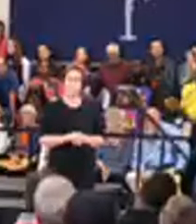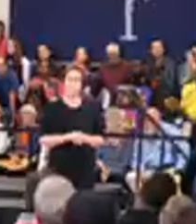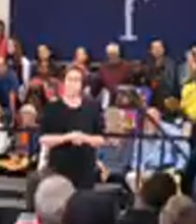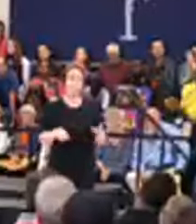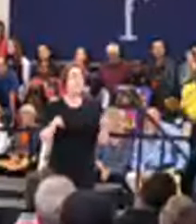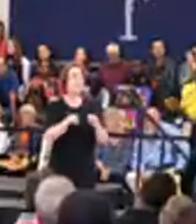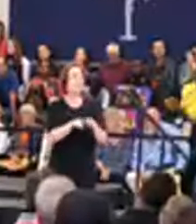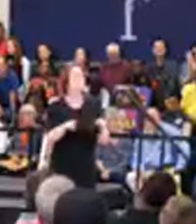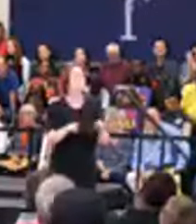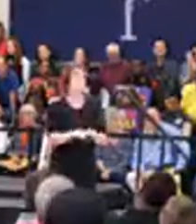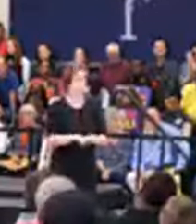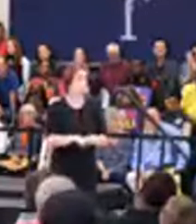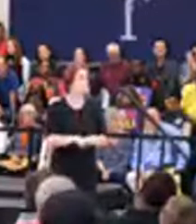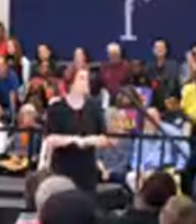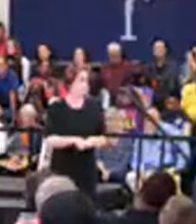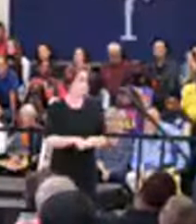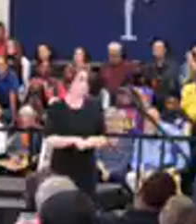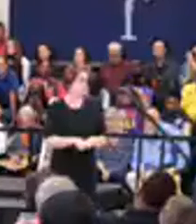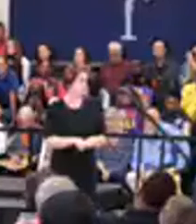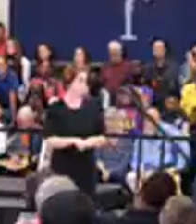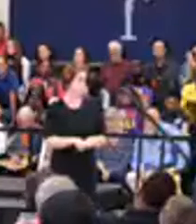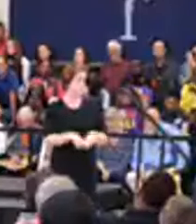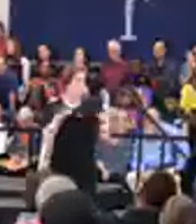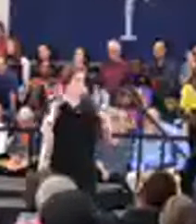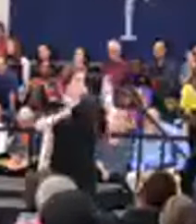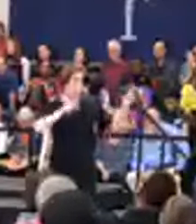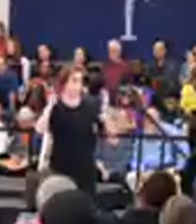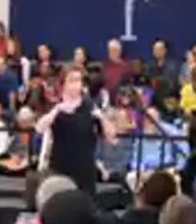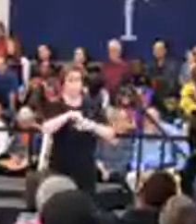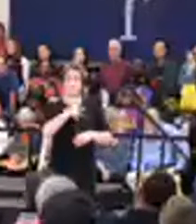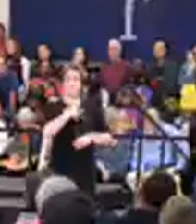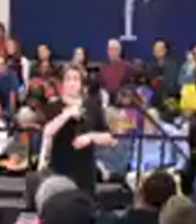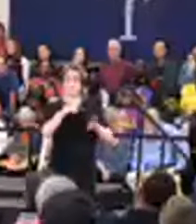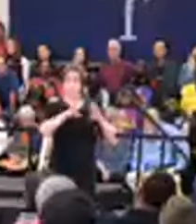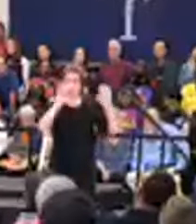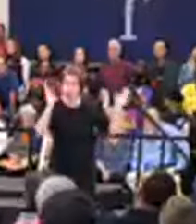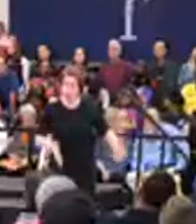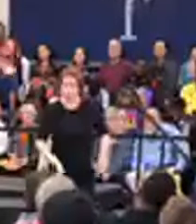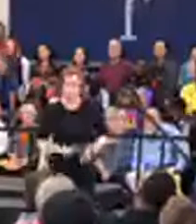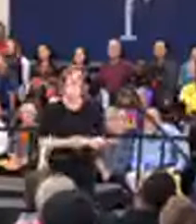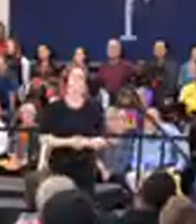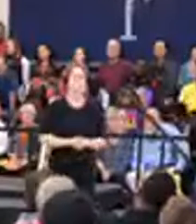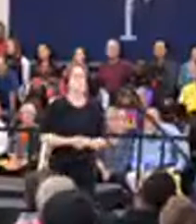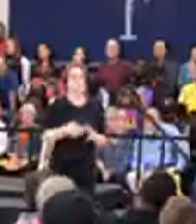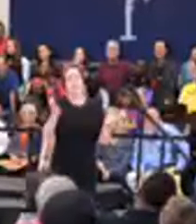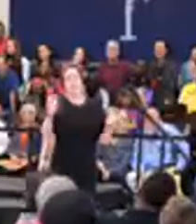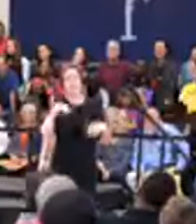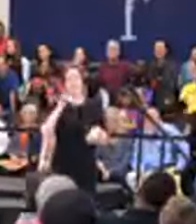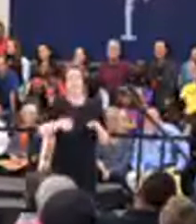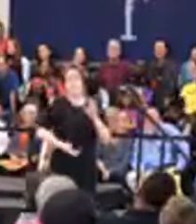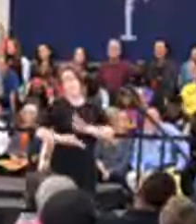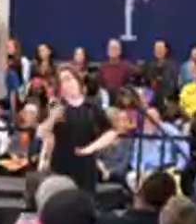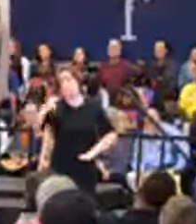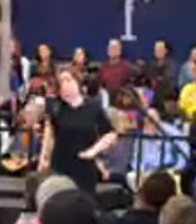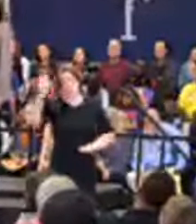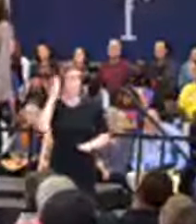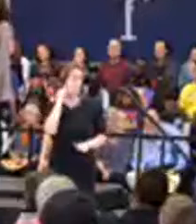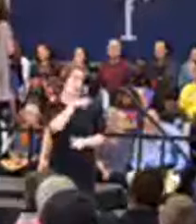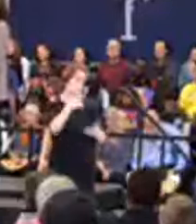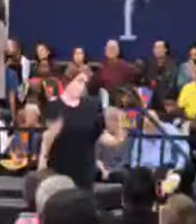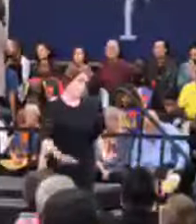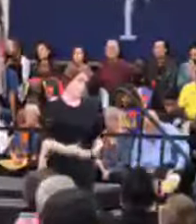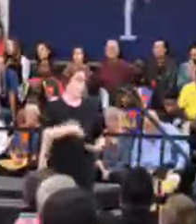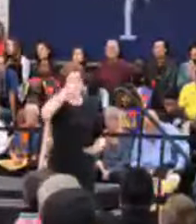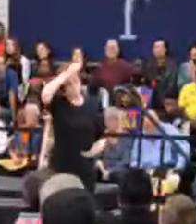And also, here's the thing, speaking of the person who's in the White House, you know, I casually say, look, dude, gotta go. We all know that. That's why you're here. Dude, gotta